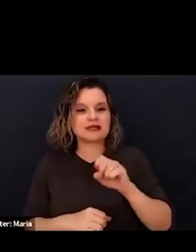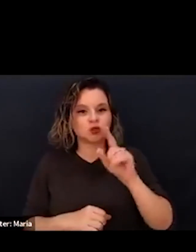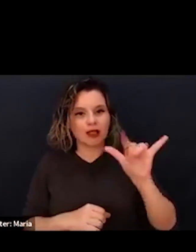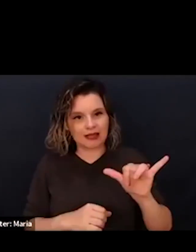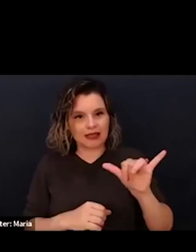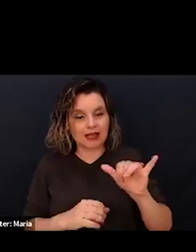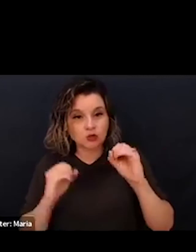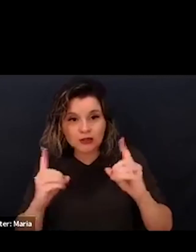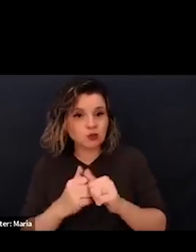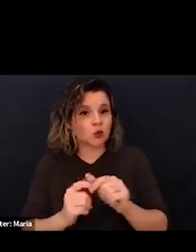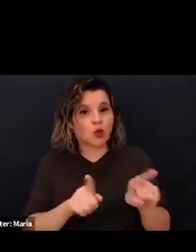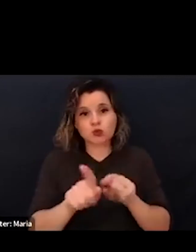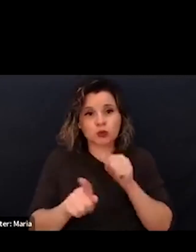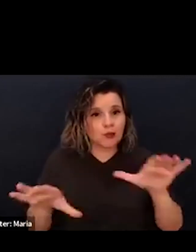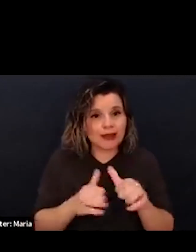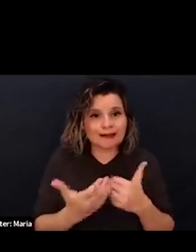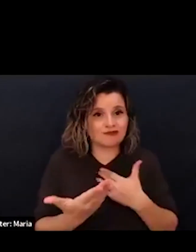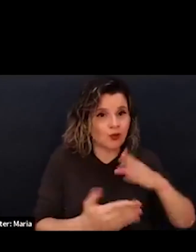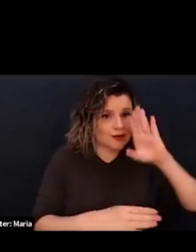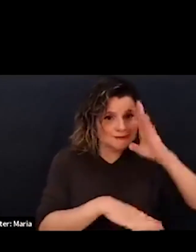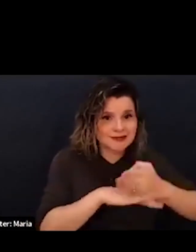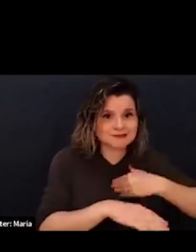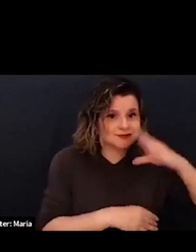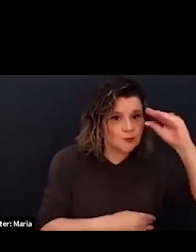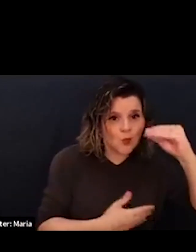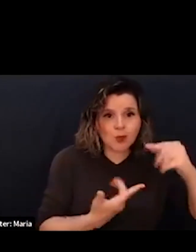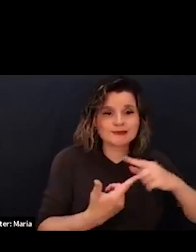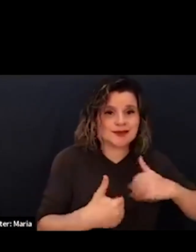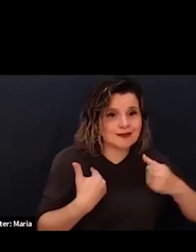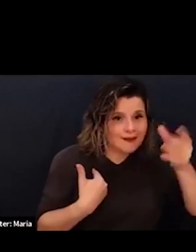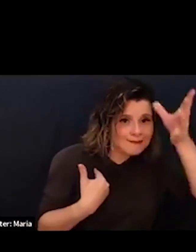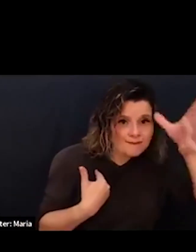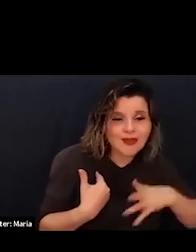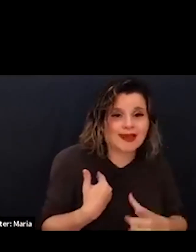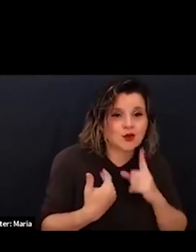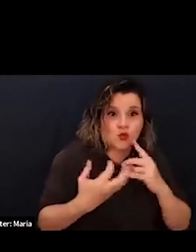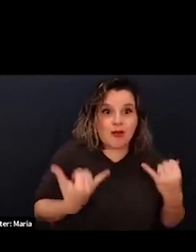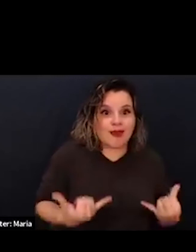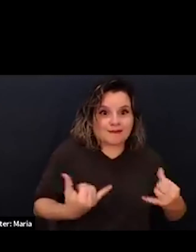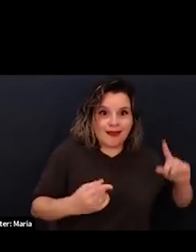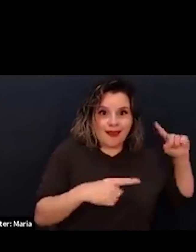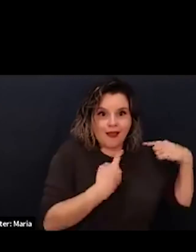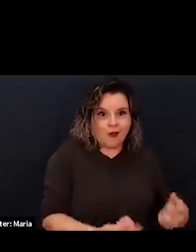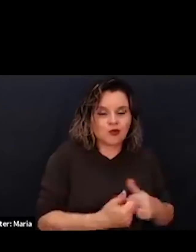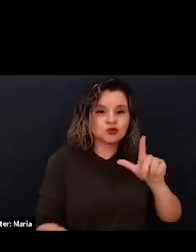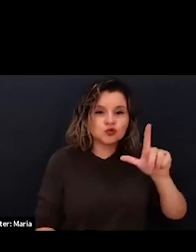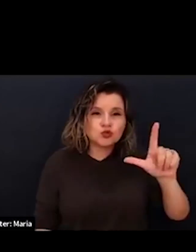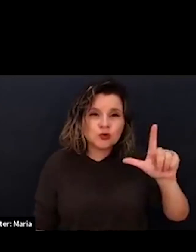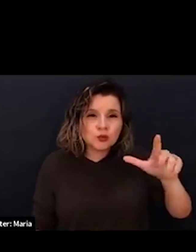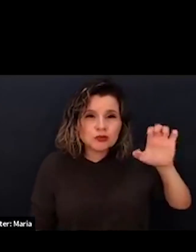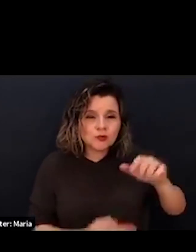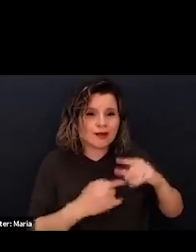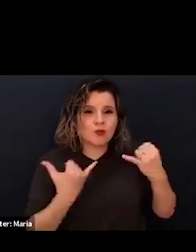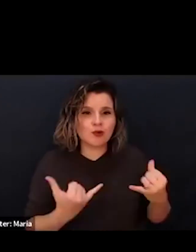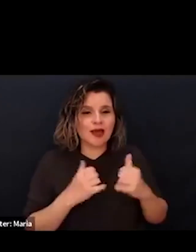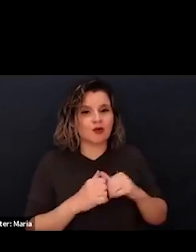We're also not doing any favors to our sons and to boys and young men who are, to this day, we're in the 21st century, and to this day, the level